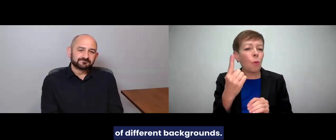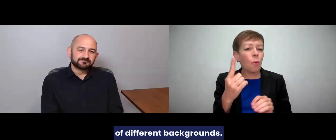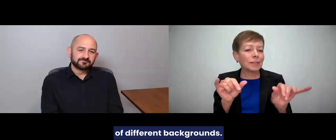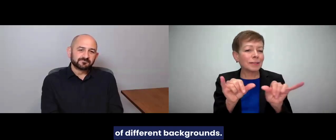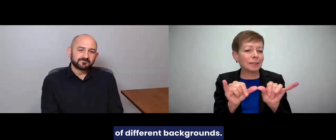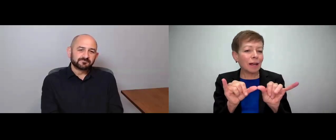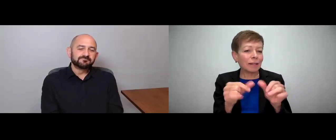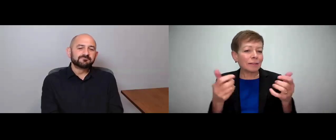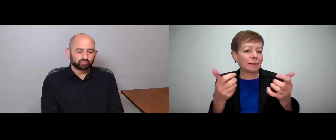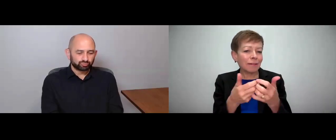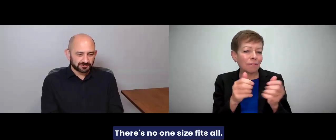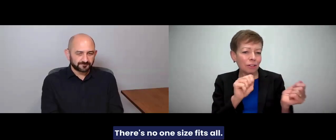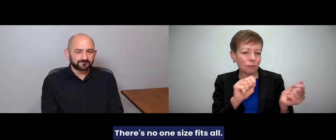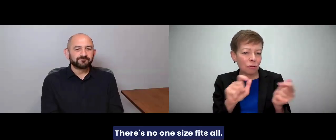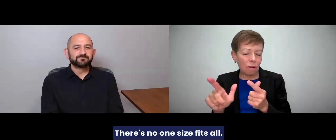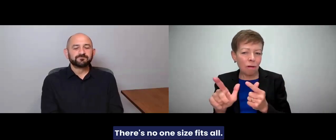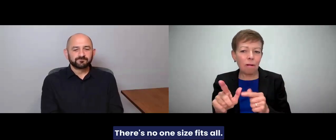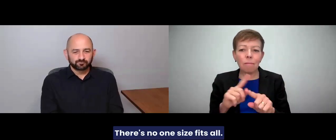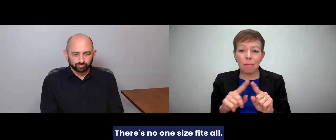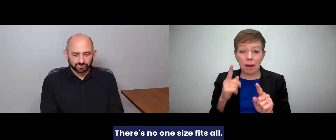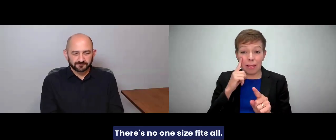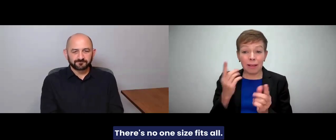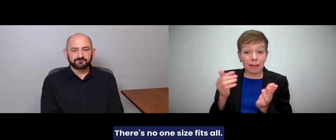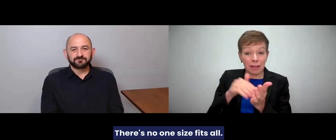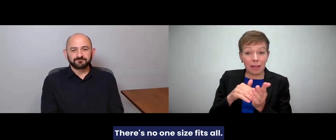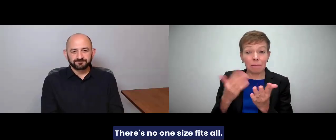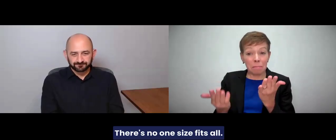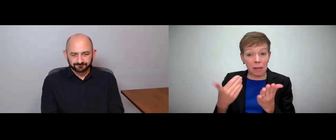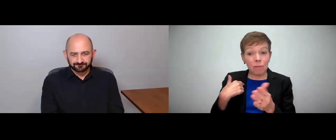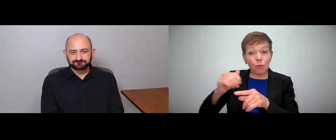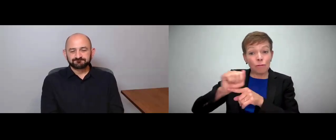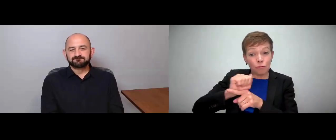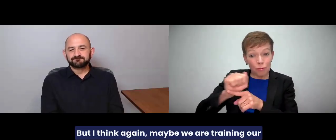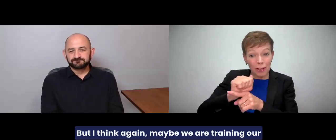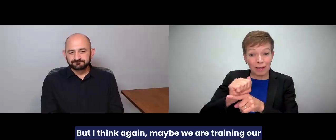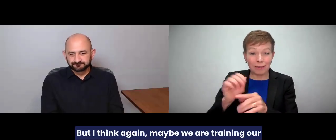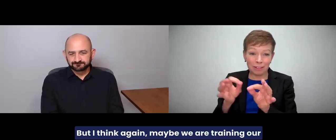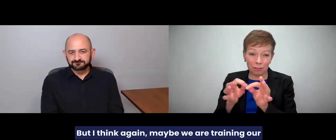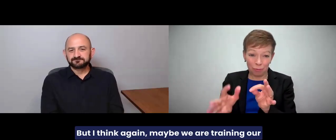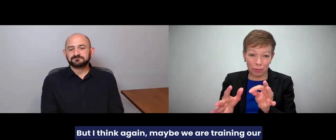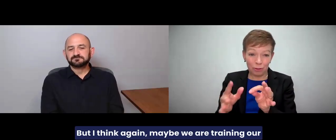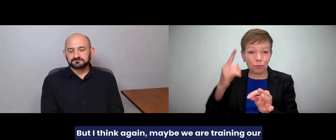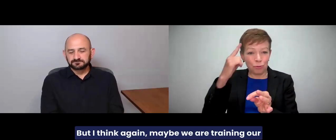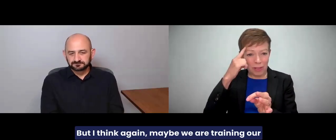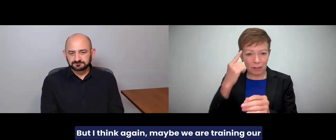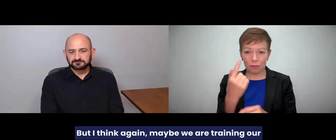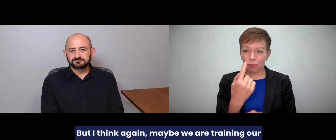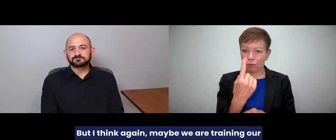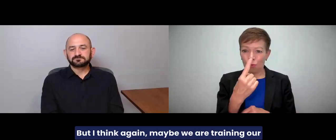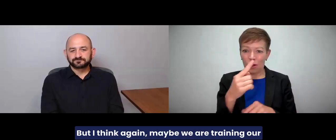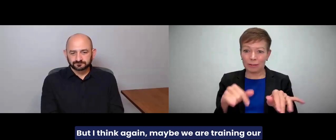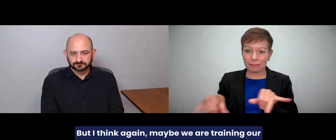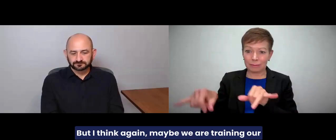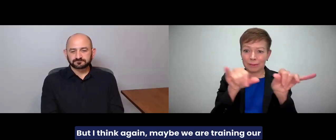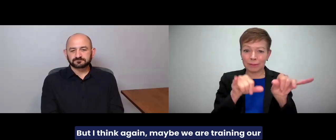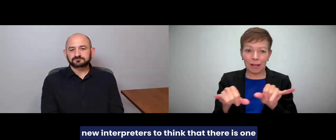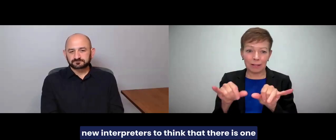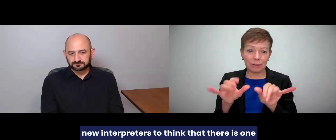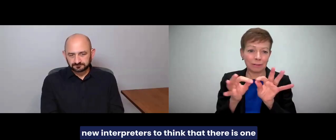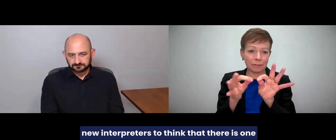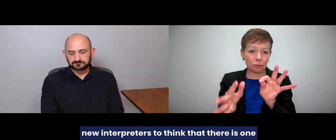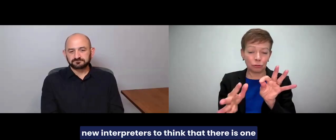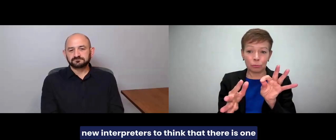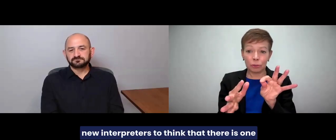different backgrounds. There's no one size fits all, but I think, again, maybe we are training our